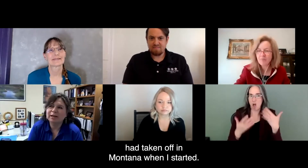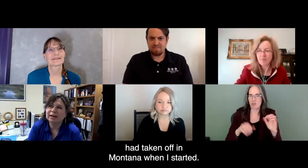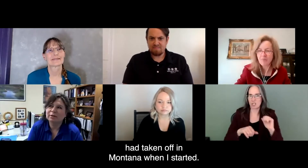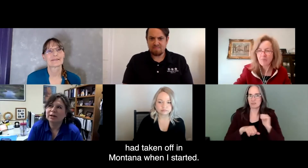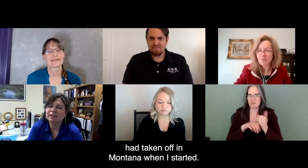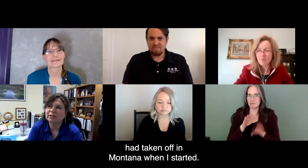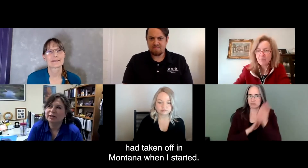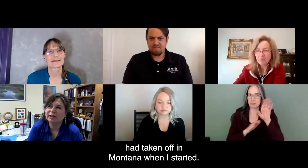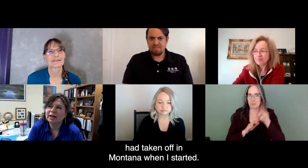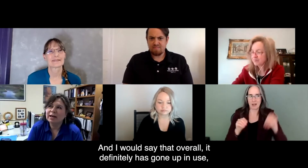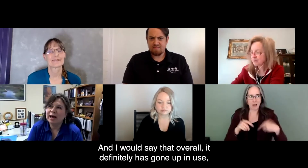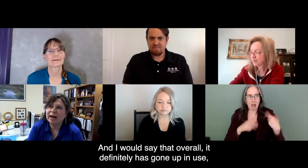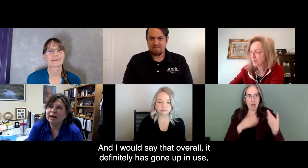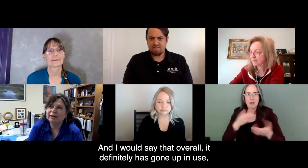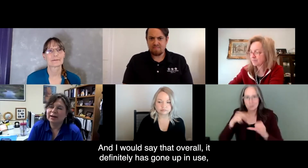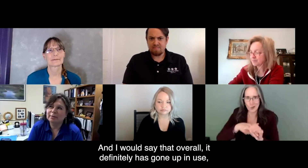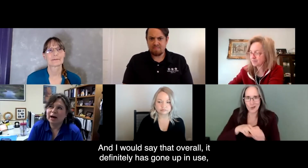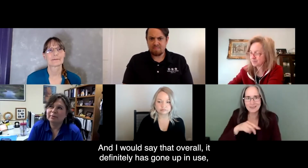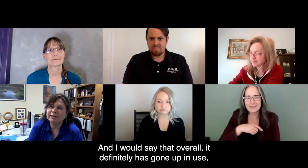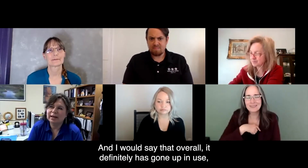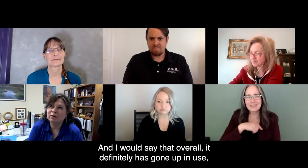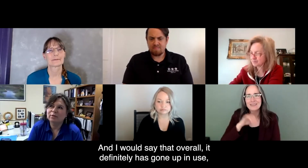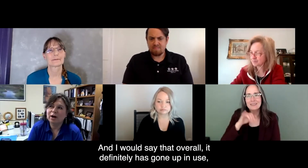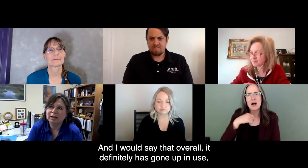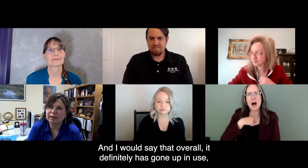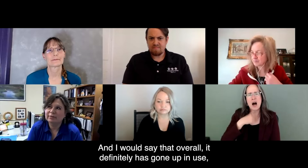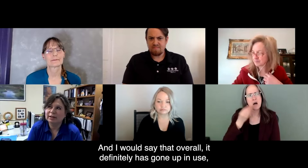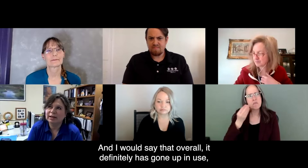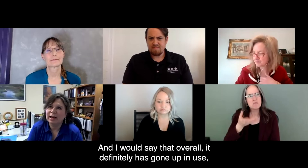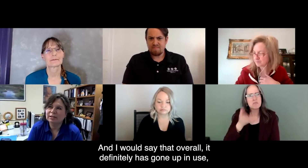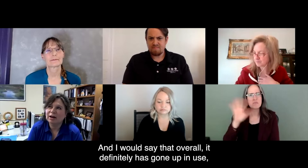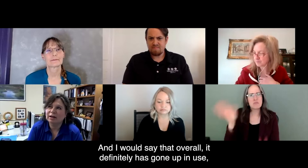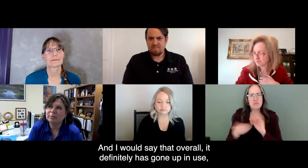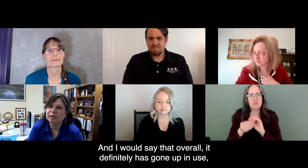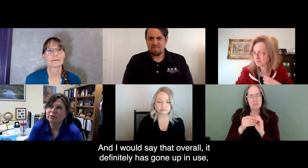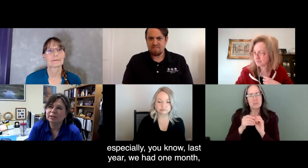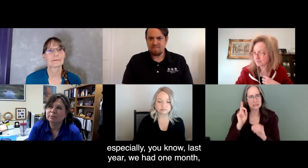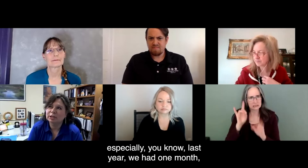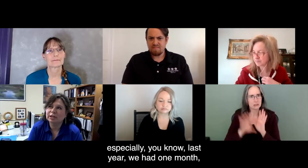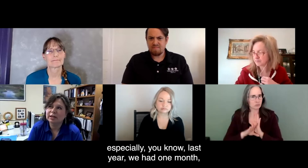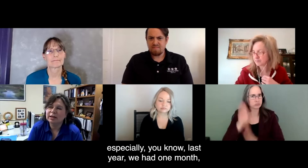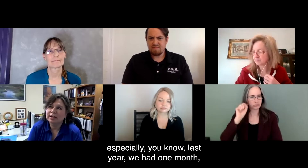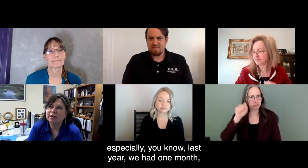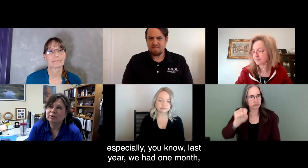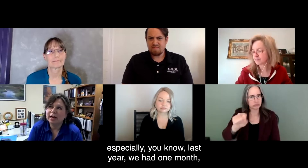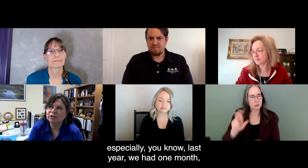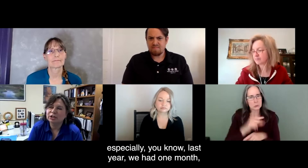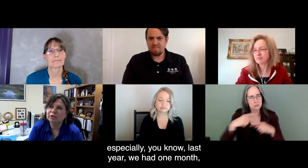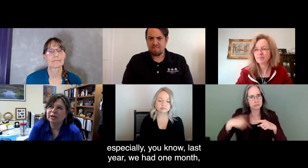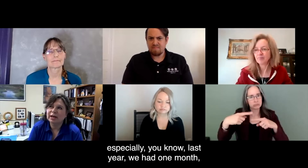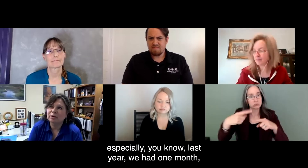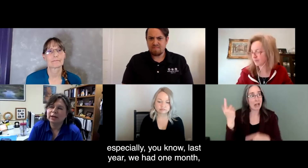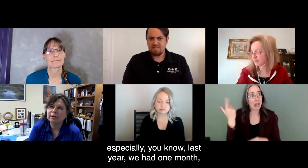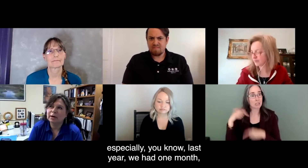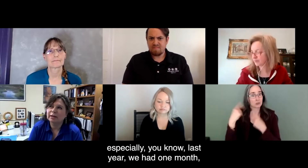in Montana when I started. And I would say that overall, it definitely has gone up in use, especially, last year